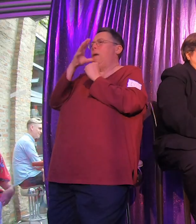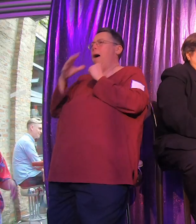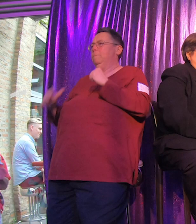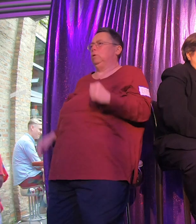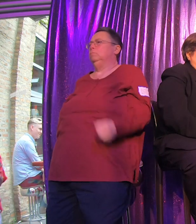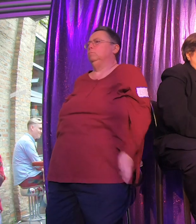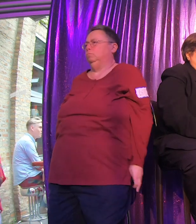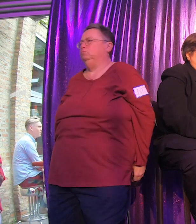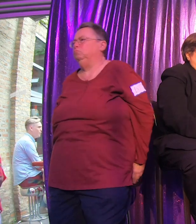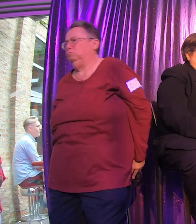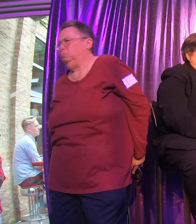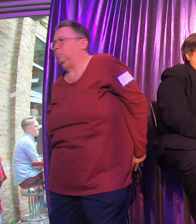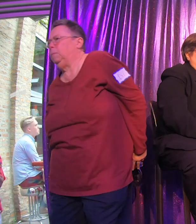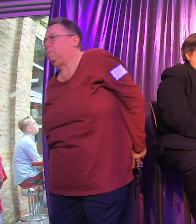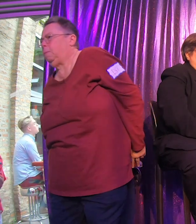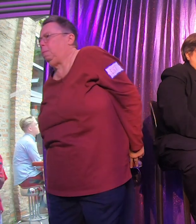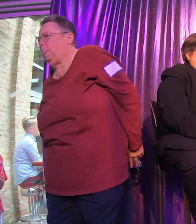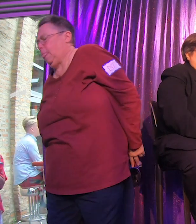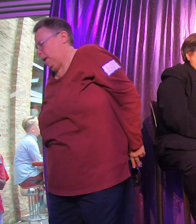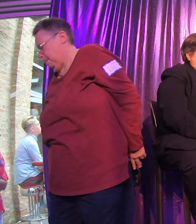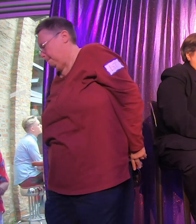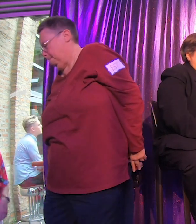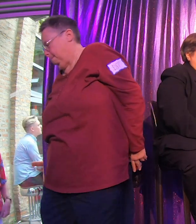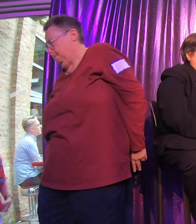That's nice to have.